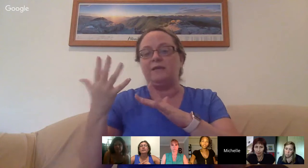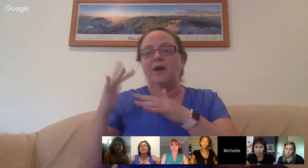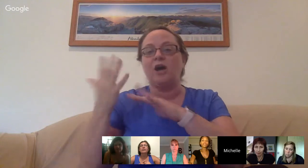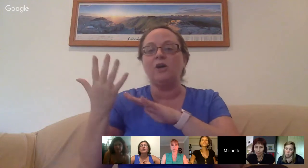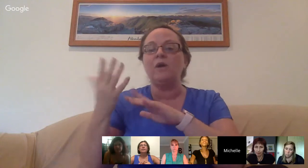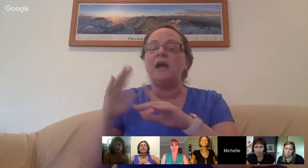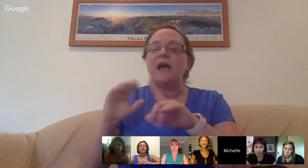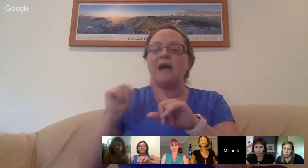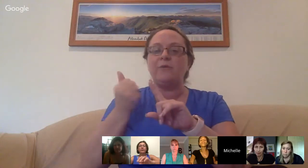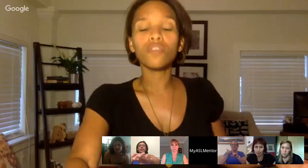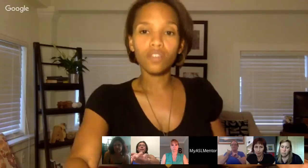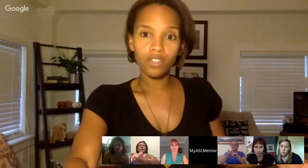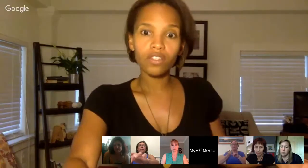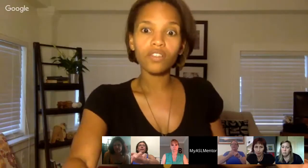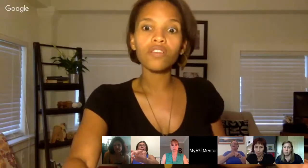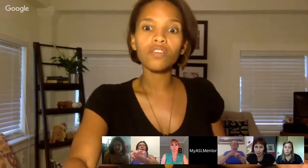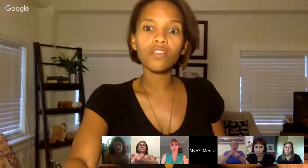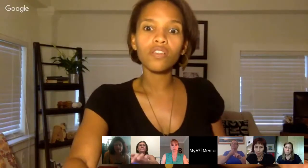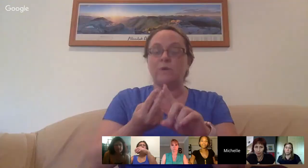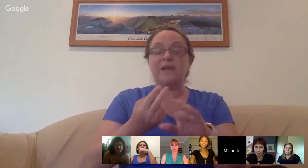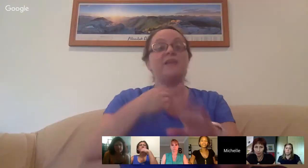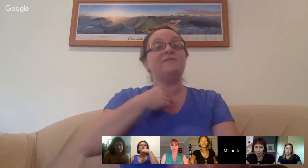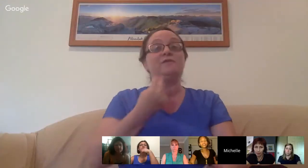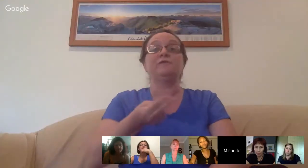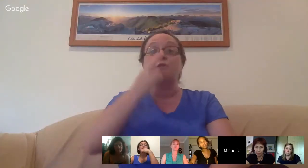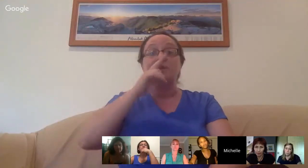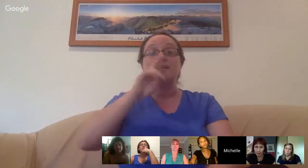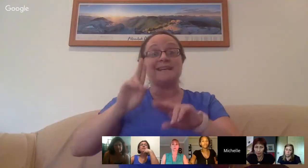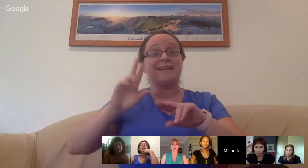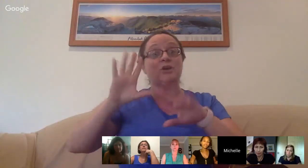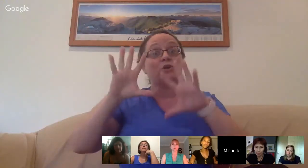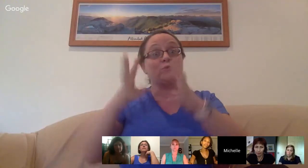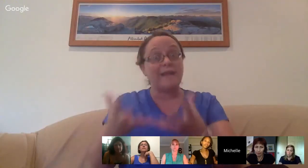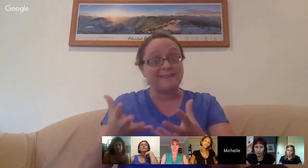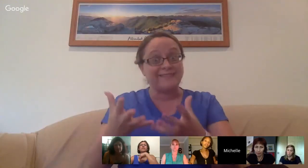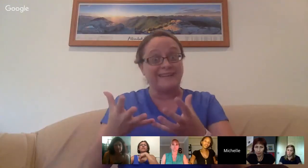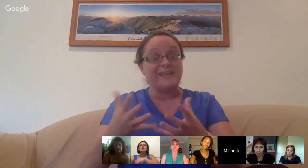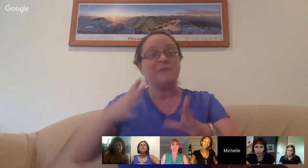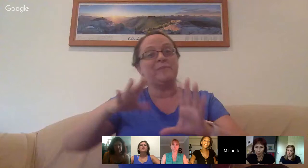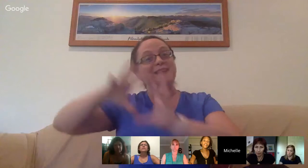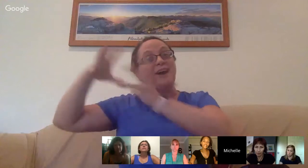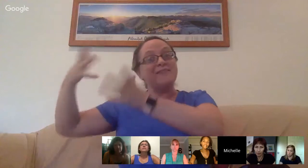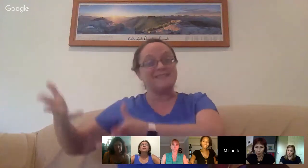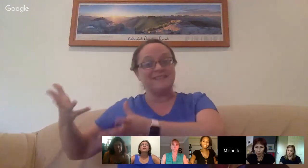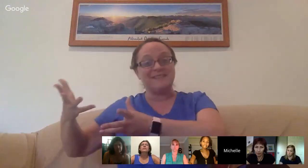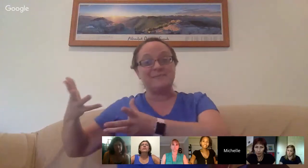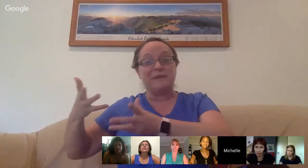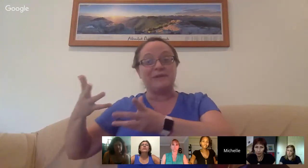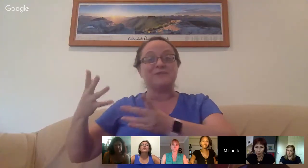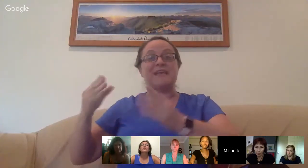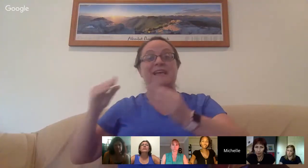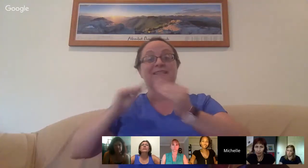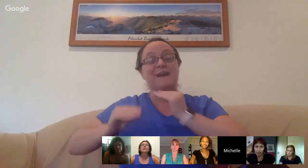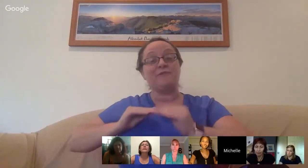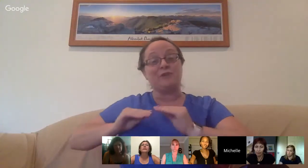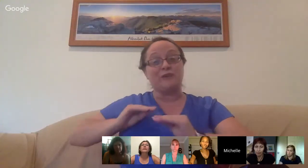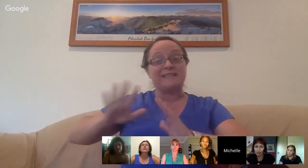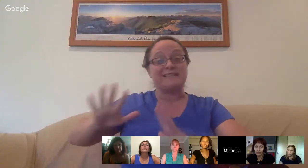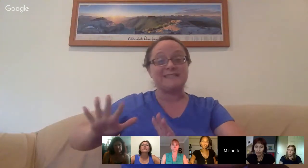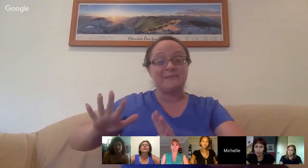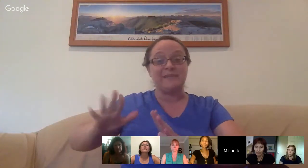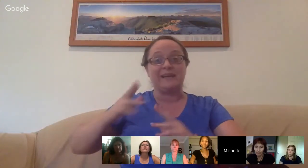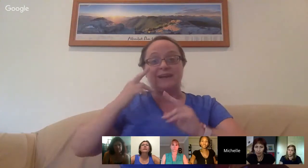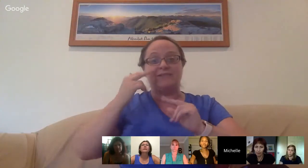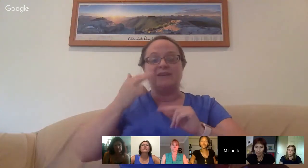an how would you, if you voiced it correctly, but it's obvious that the speaker's